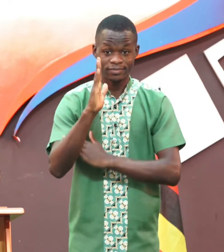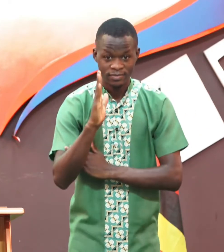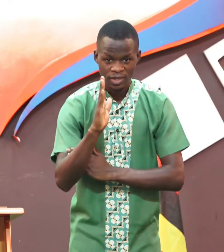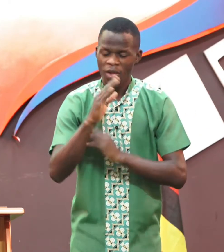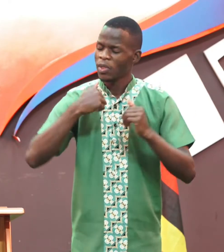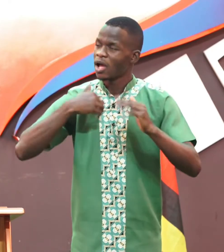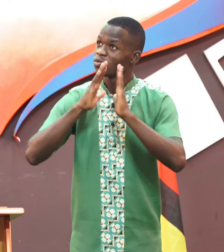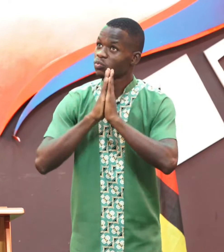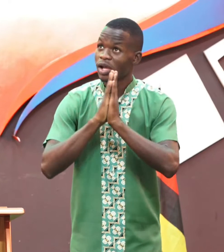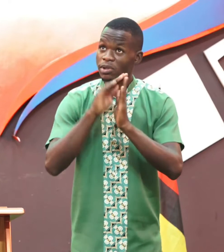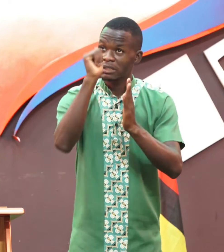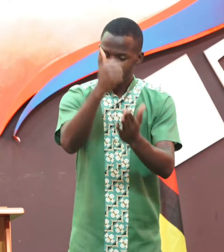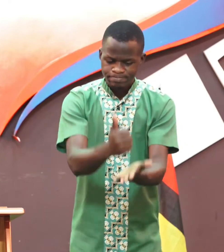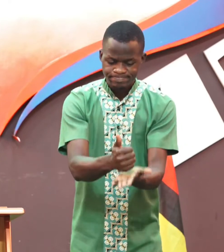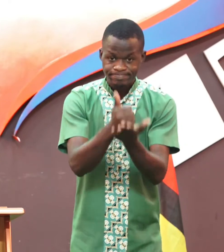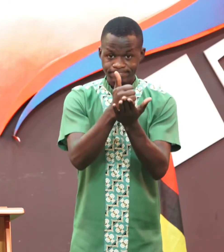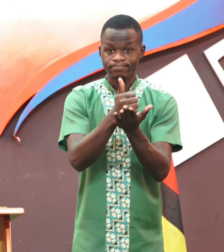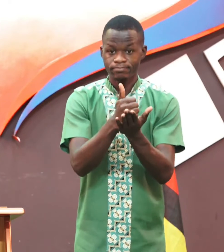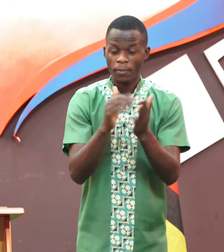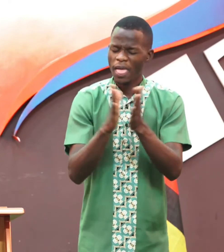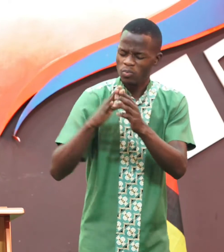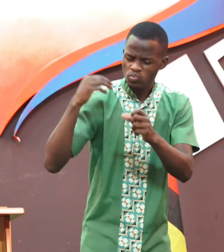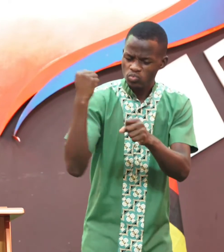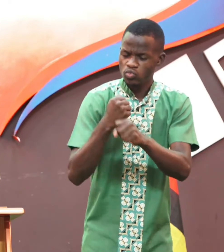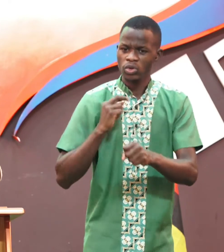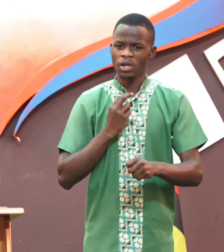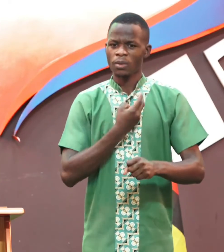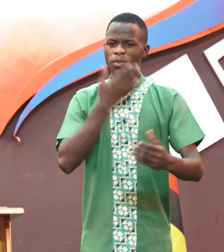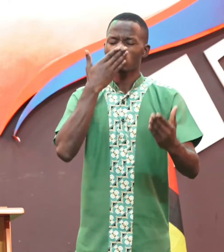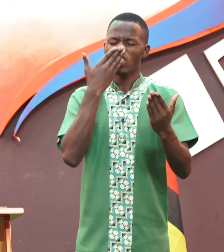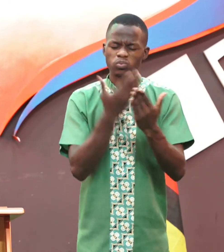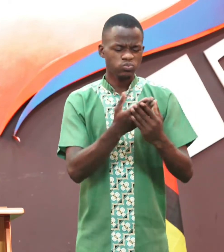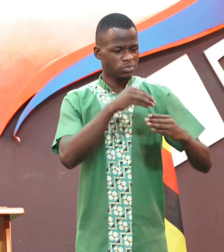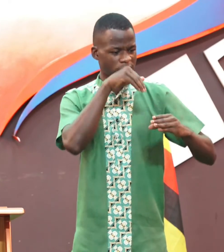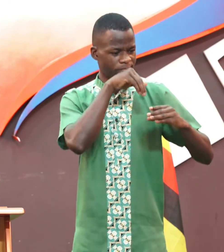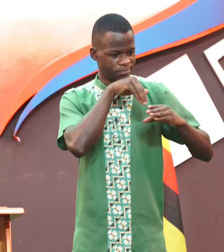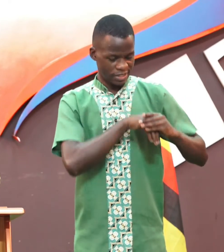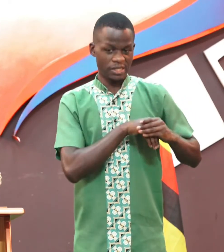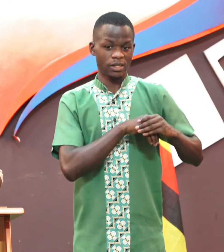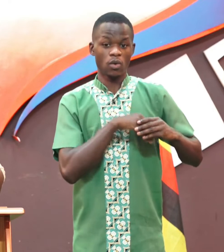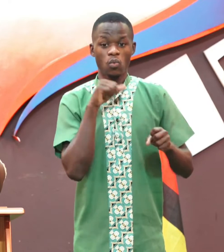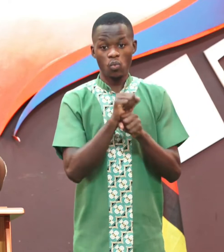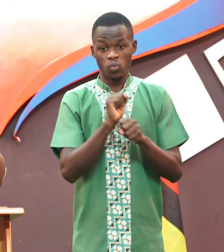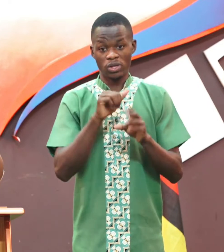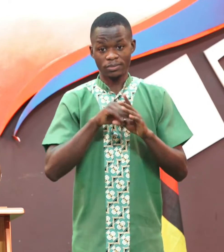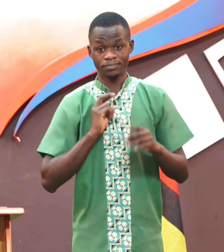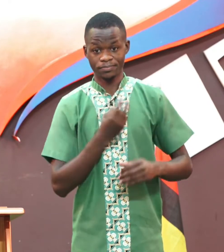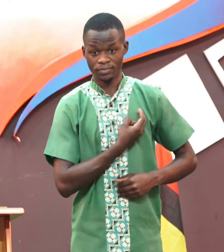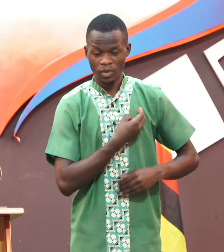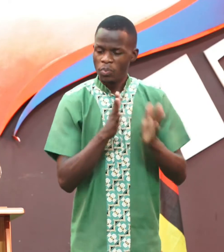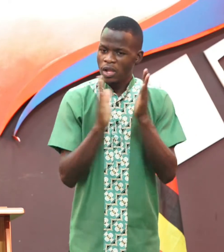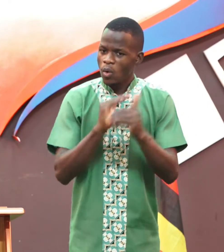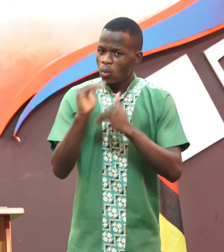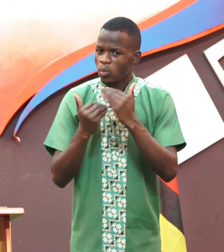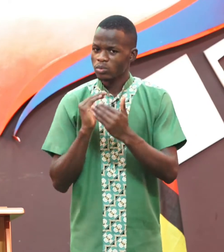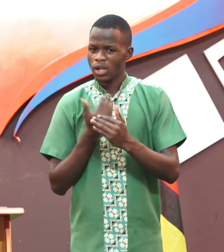Lord. Tumusaba tuyambe. And pray to him to atukolemu omulimu ogw'omunda. That he does an inner work within us. Emitima